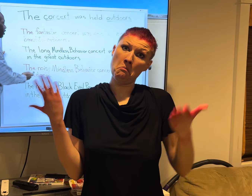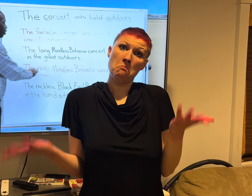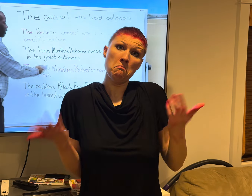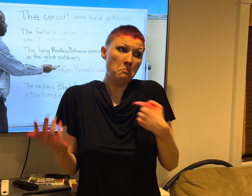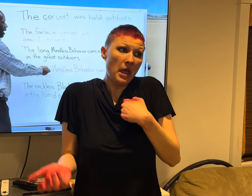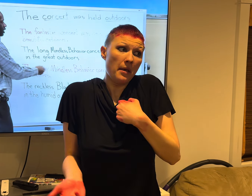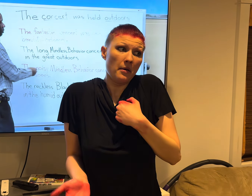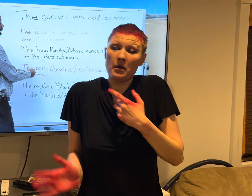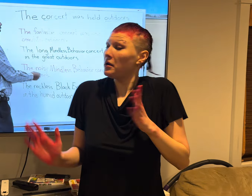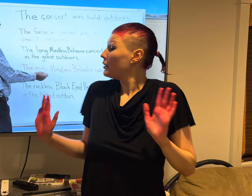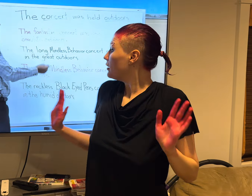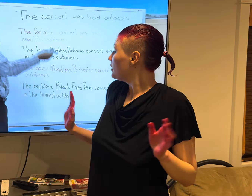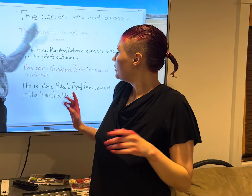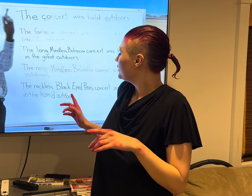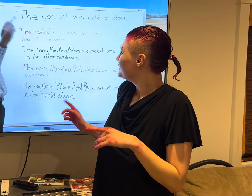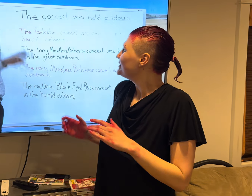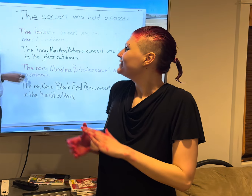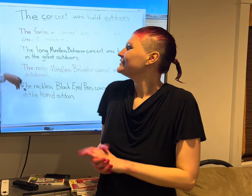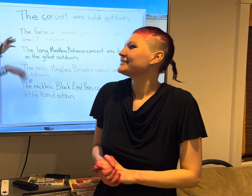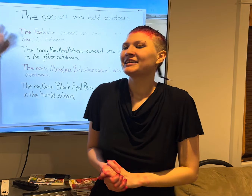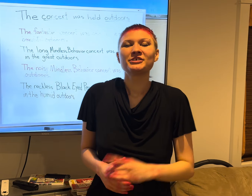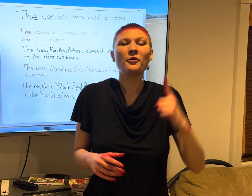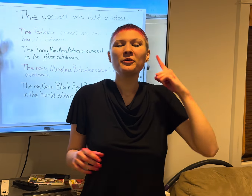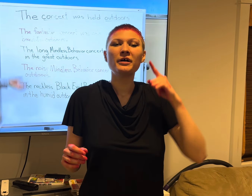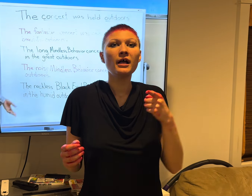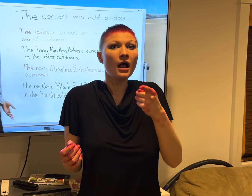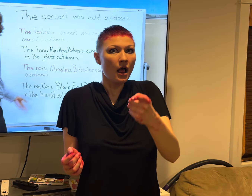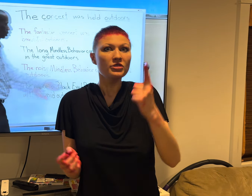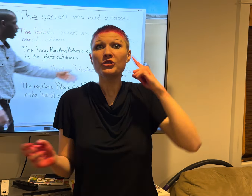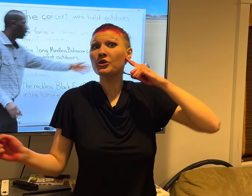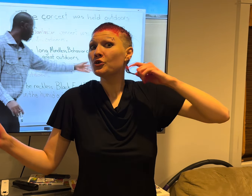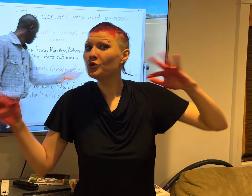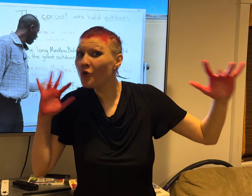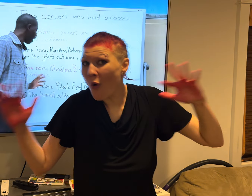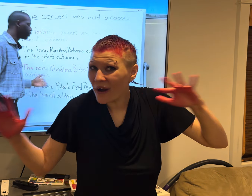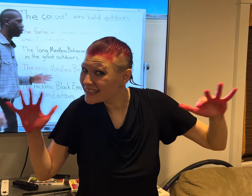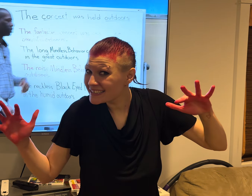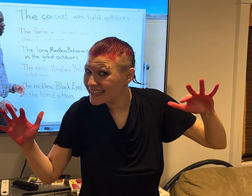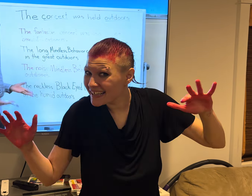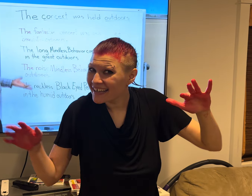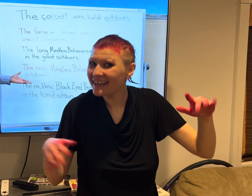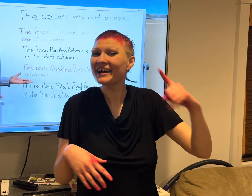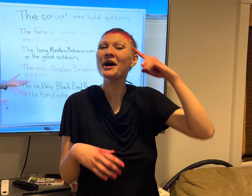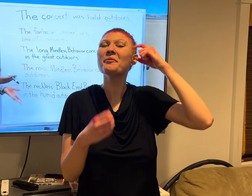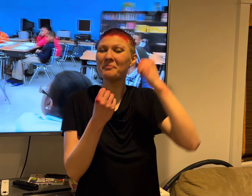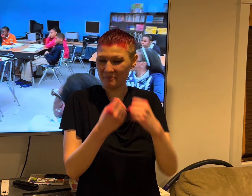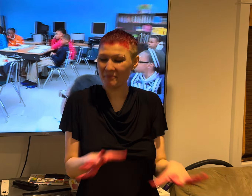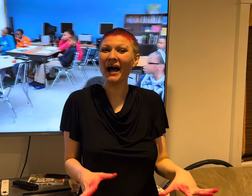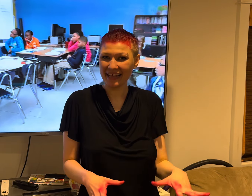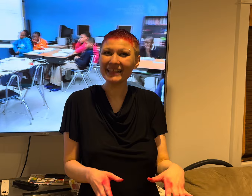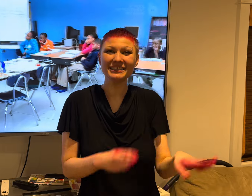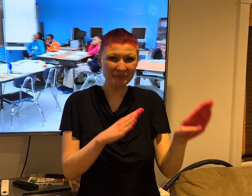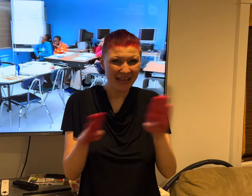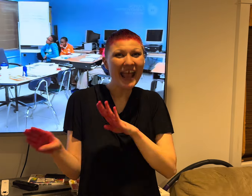noisy mindless behavior concert, very good. It was noisy. Was held outdoors. Should have a little something about the outdoors,